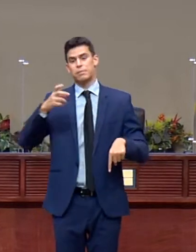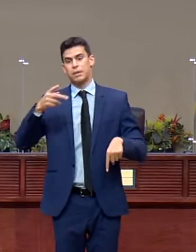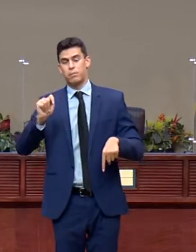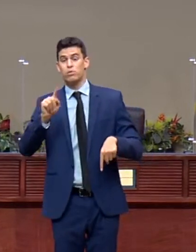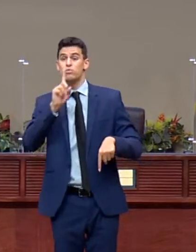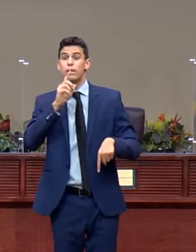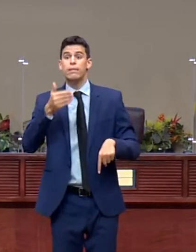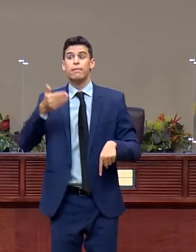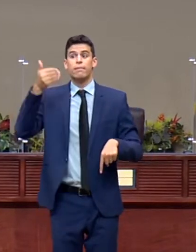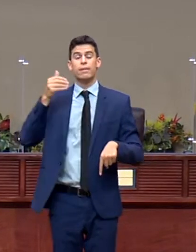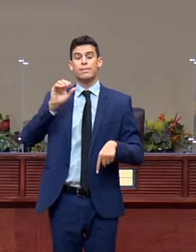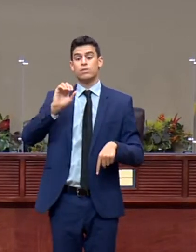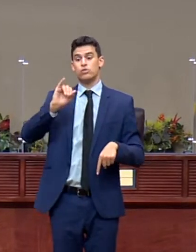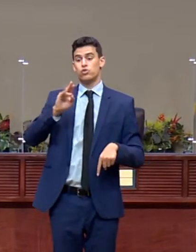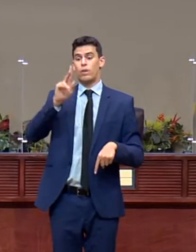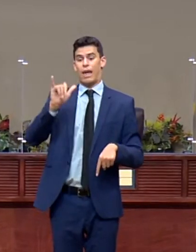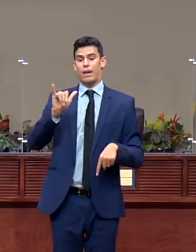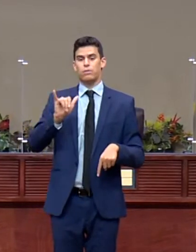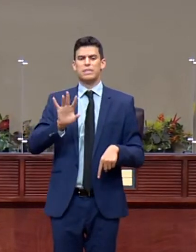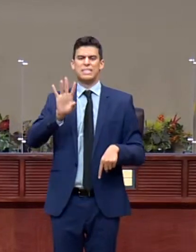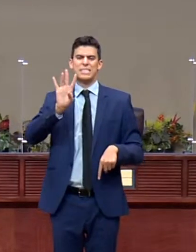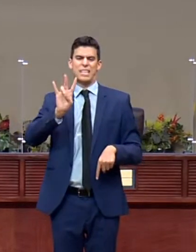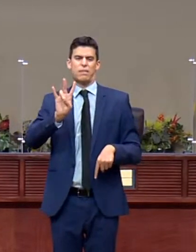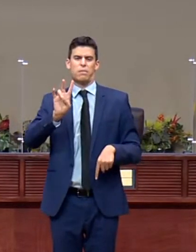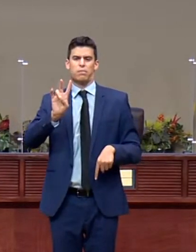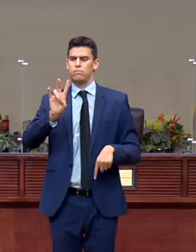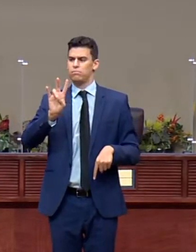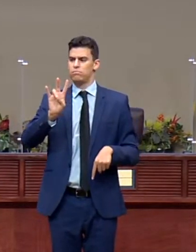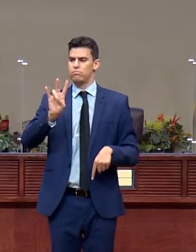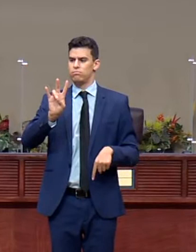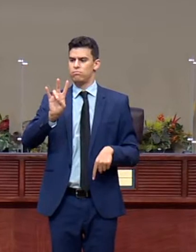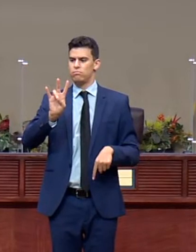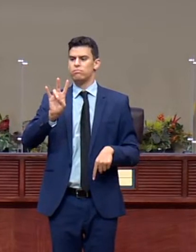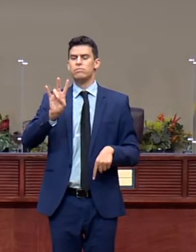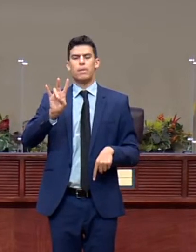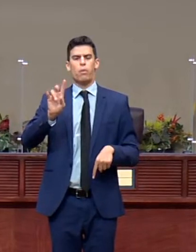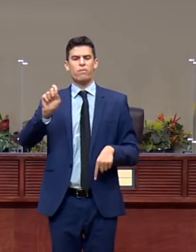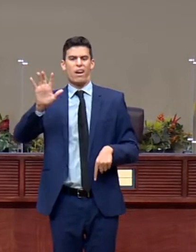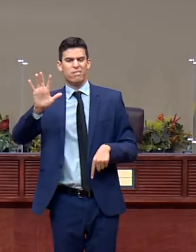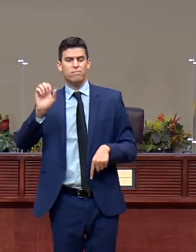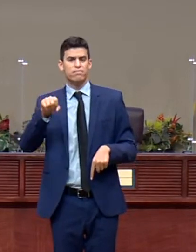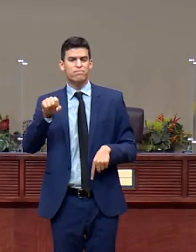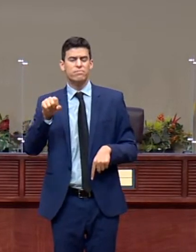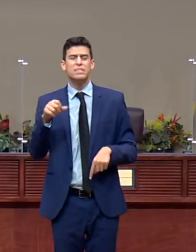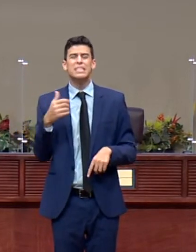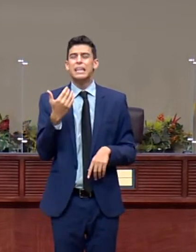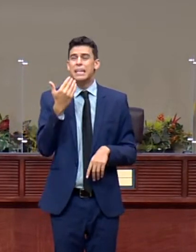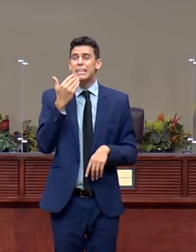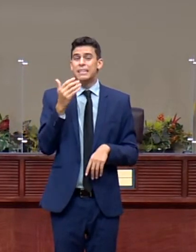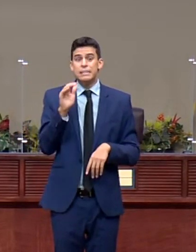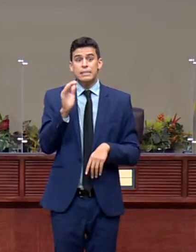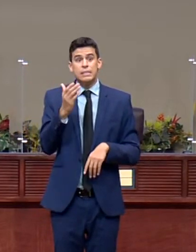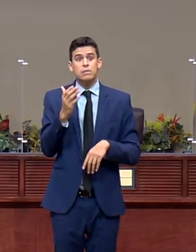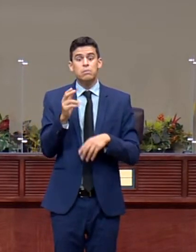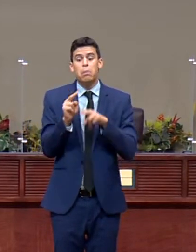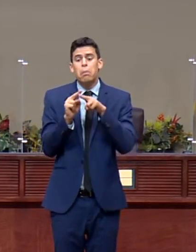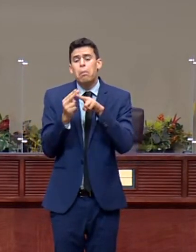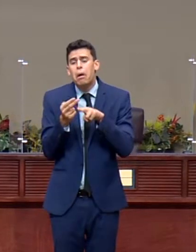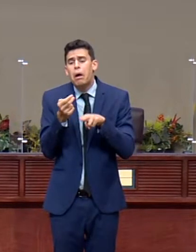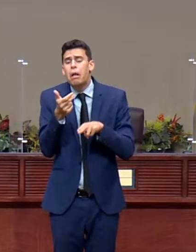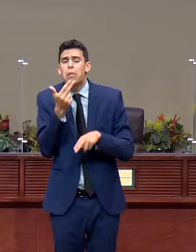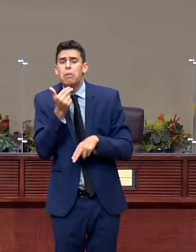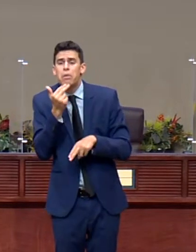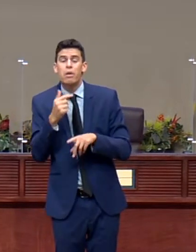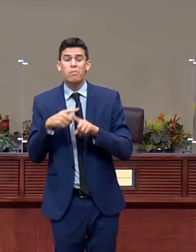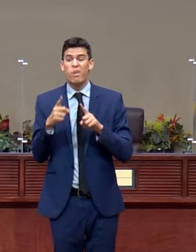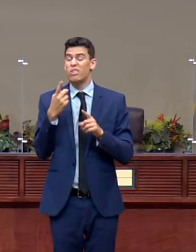at 7.5. Although that variation doesn't seem much, it's an indication that younger people have died